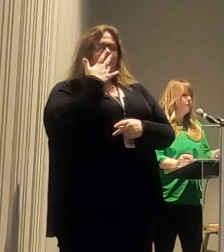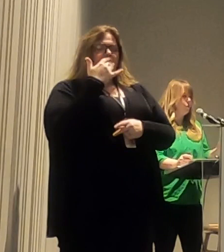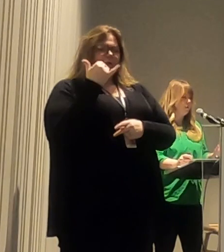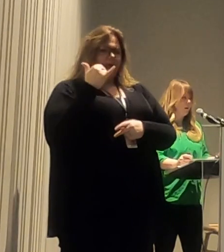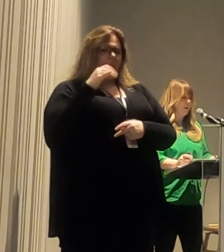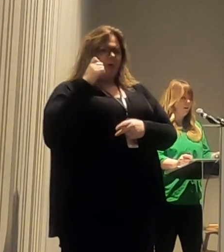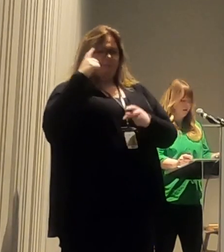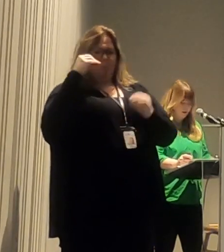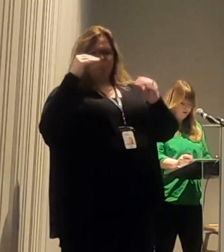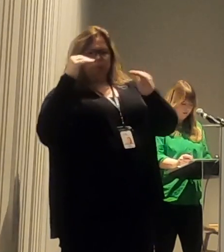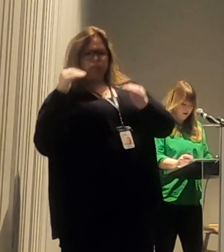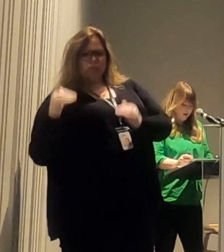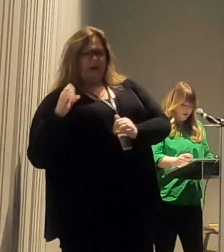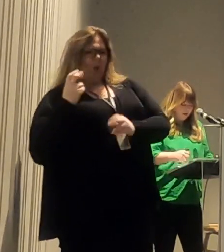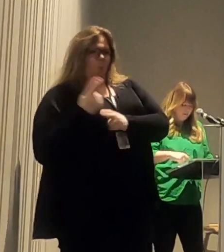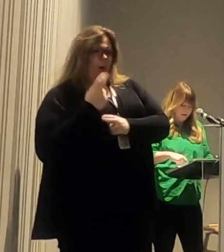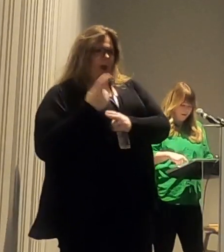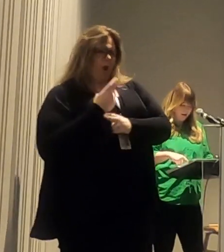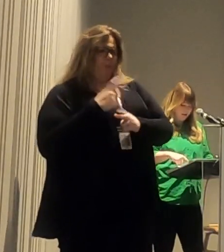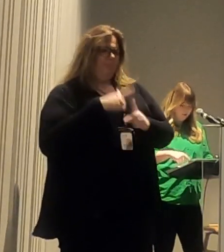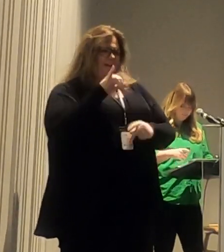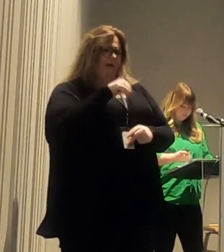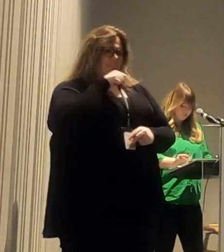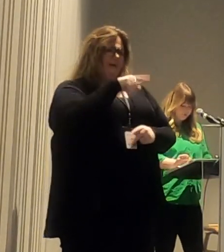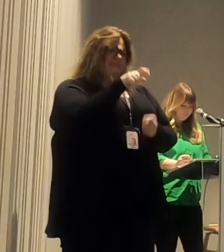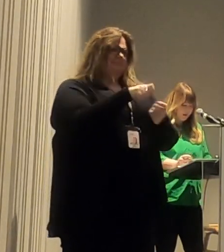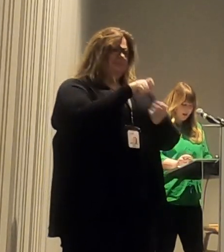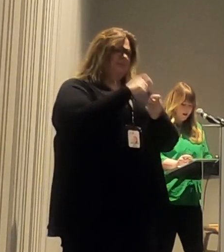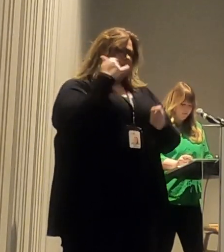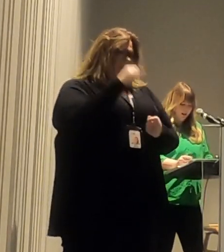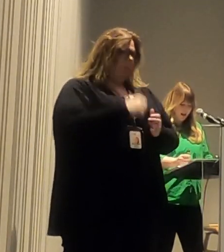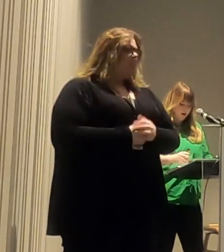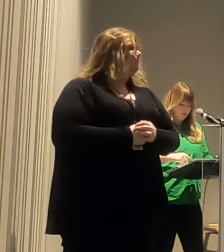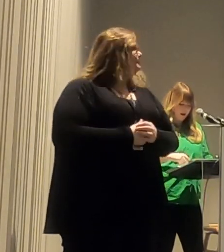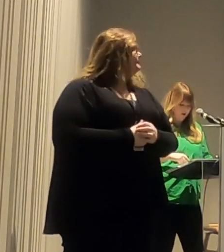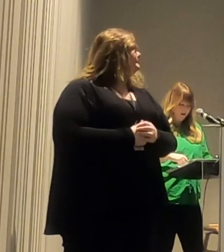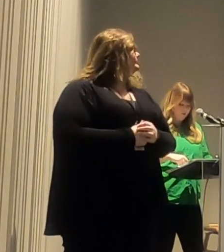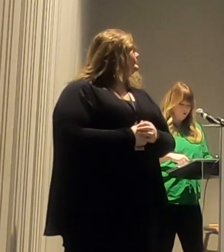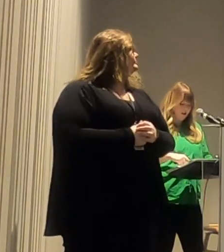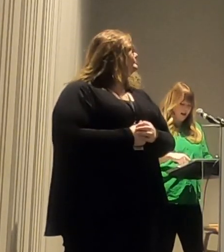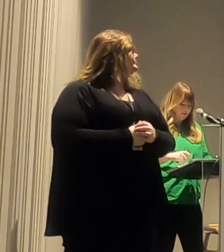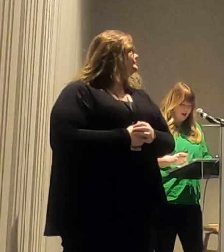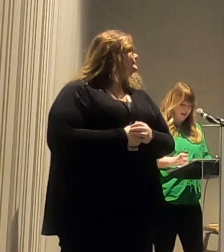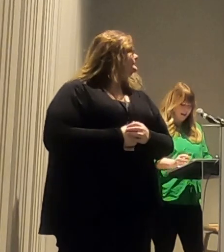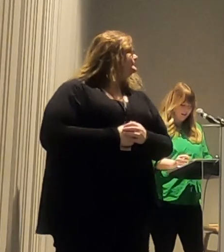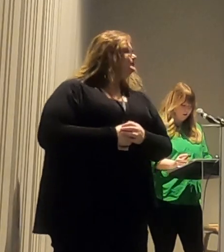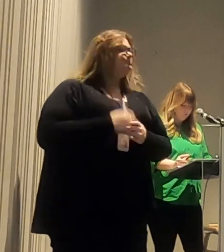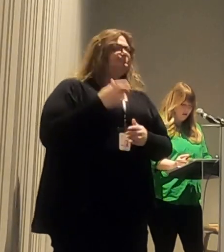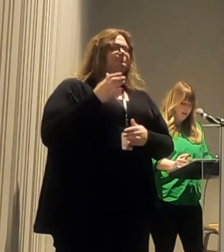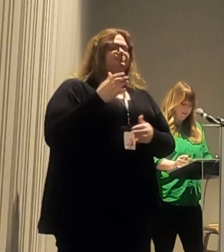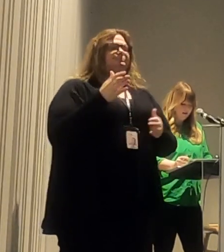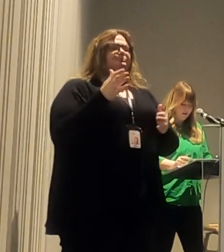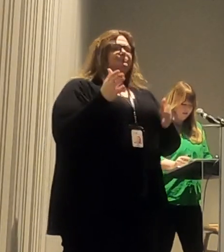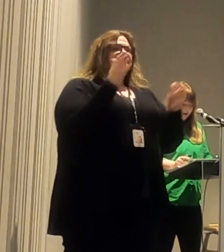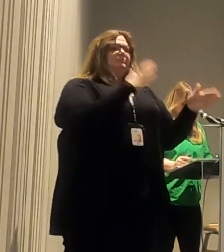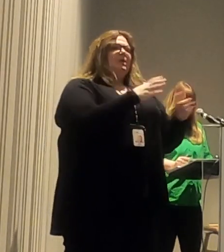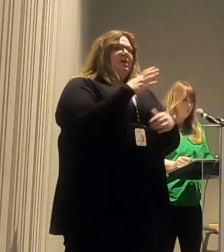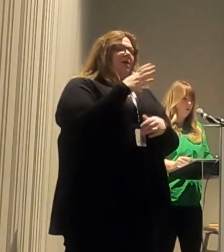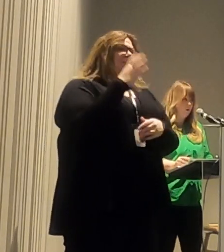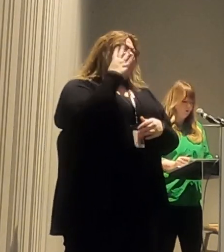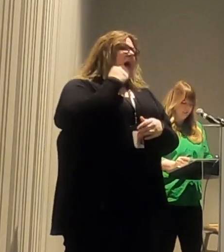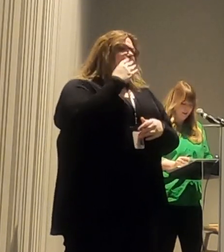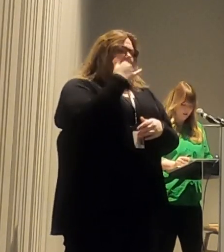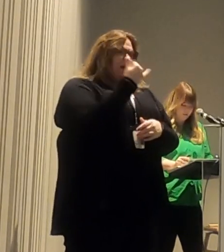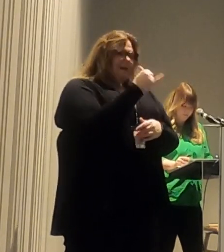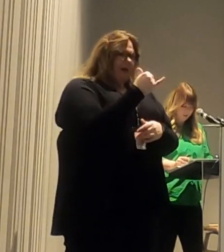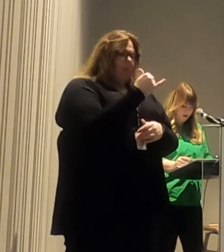for lower-ranking members. The heir apparent wore apricot yellow, and the son of the emperor